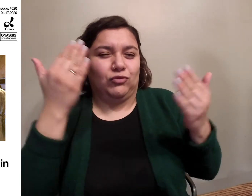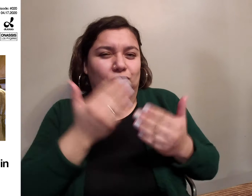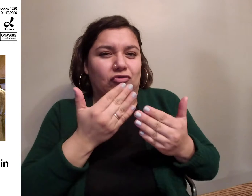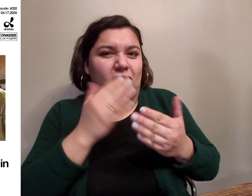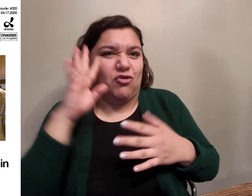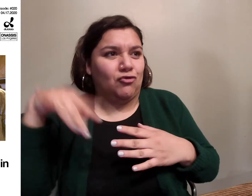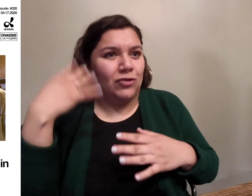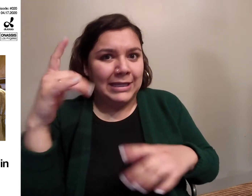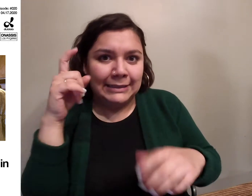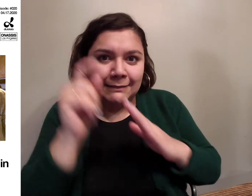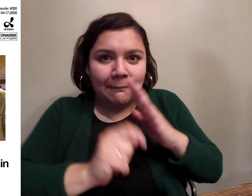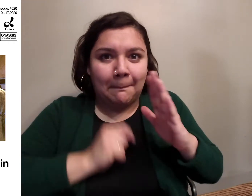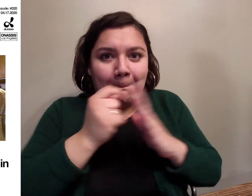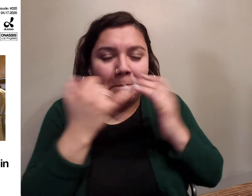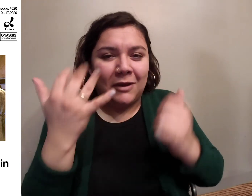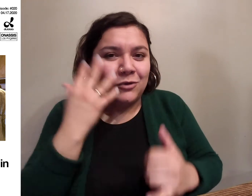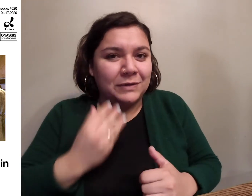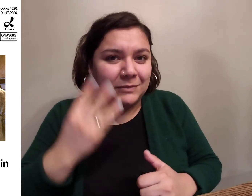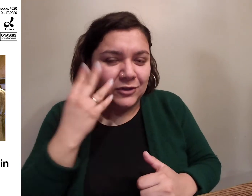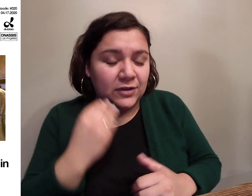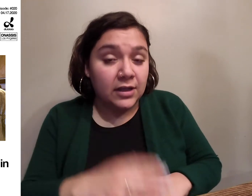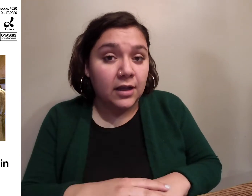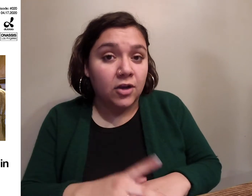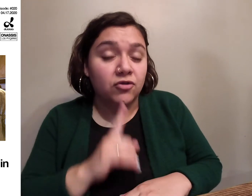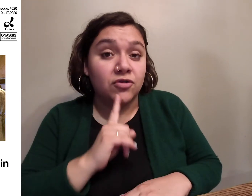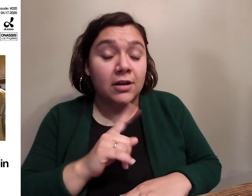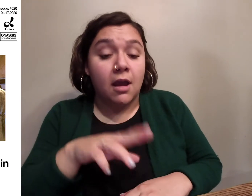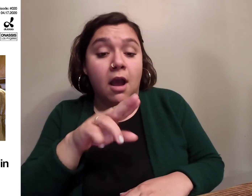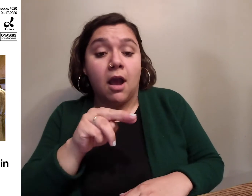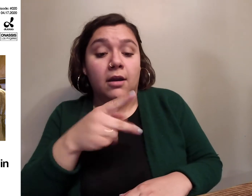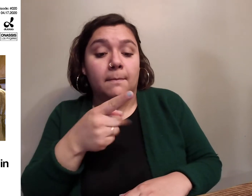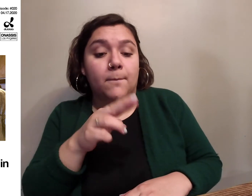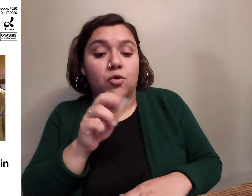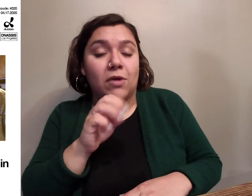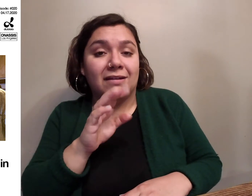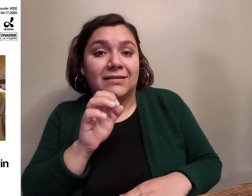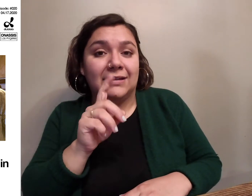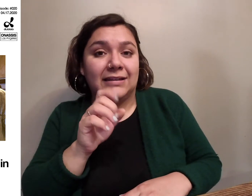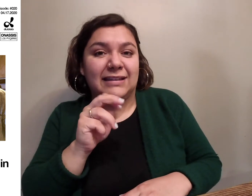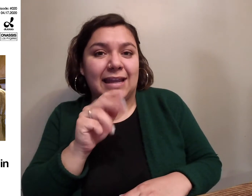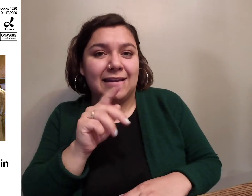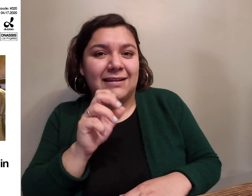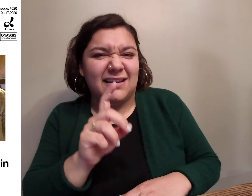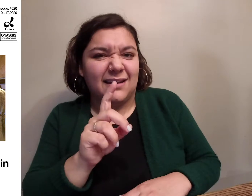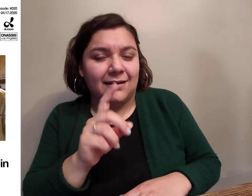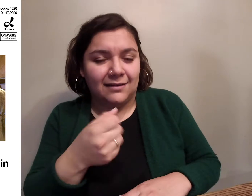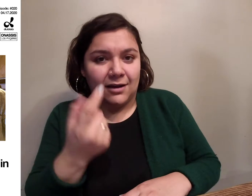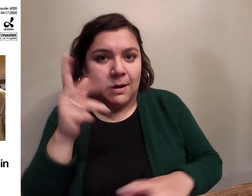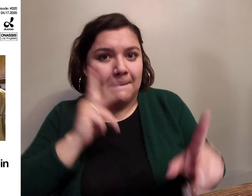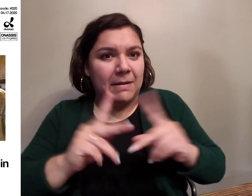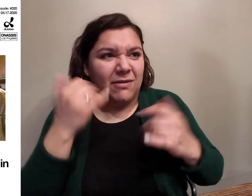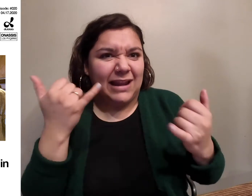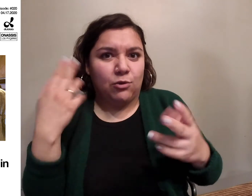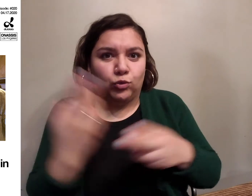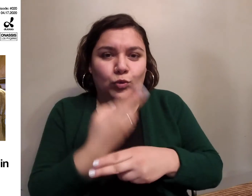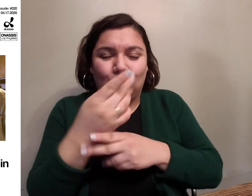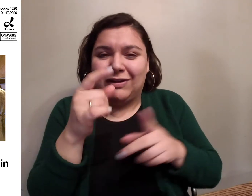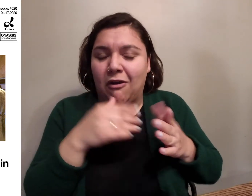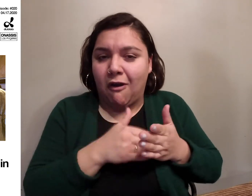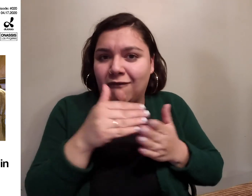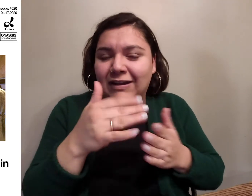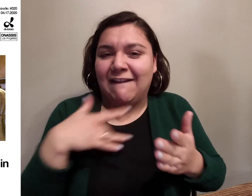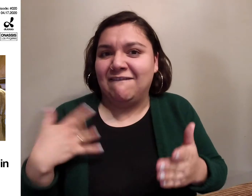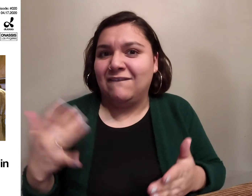through. Unprecedented really is not a word one likes using often, but it feels that way. I've never lived